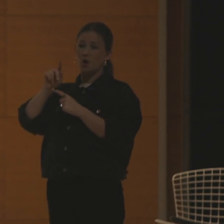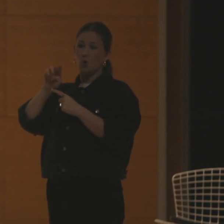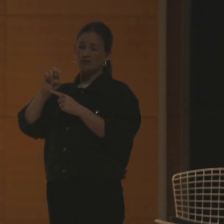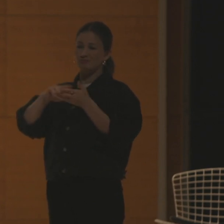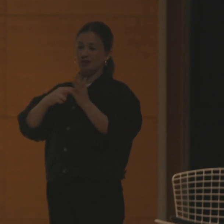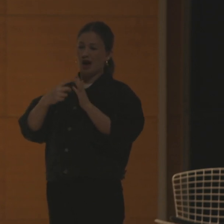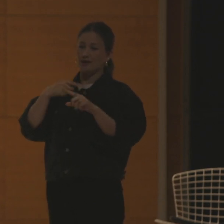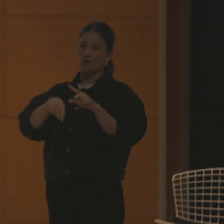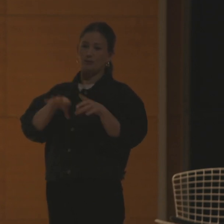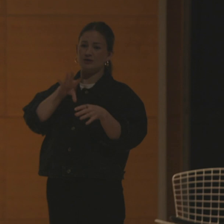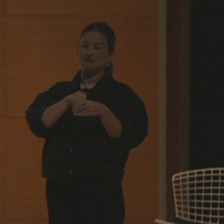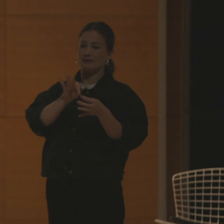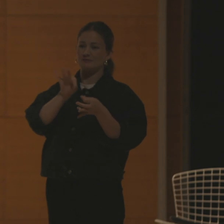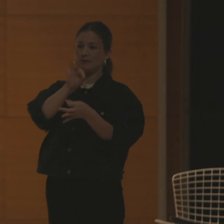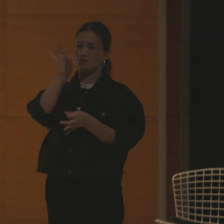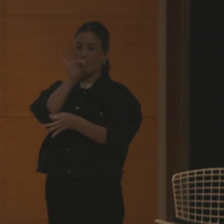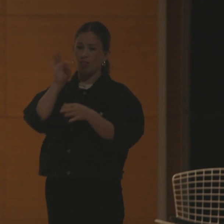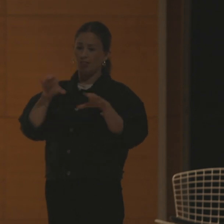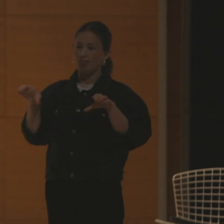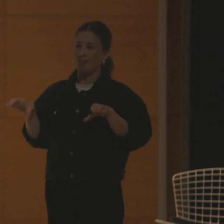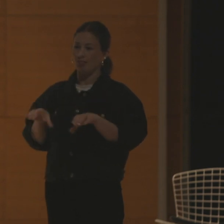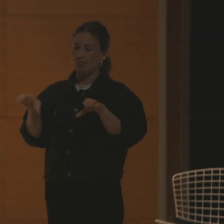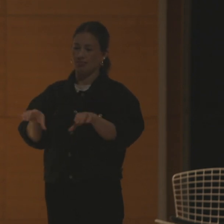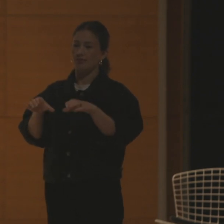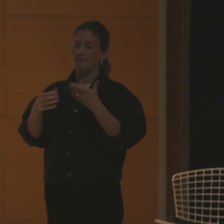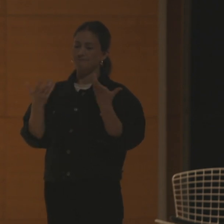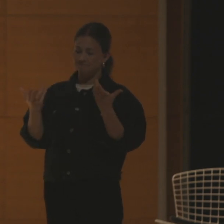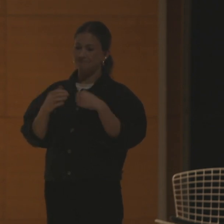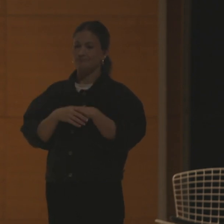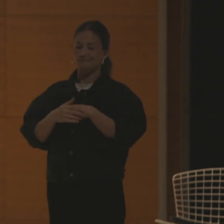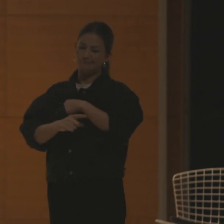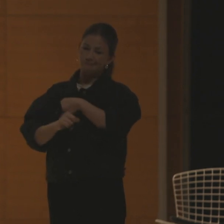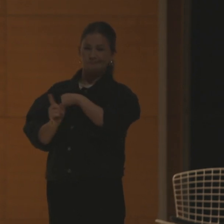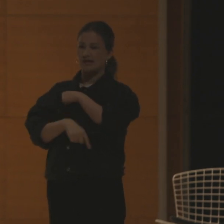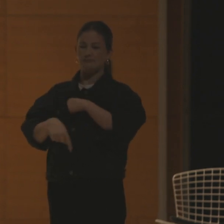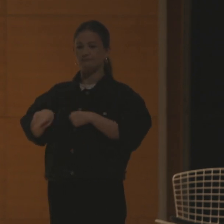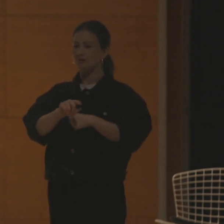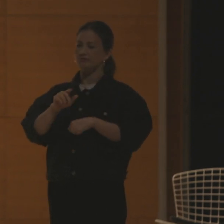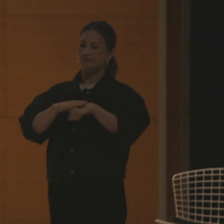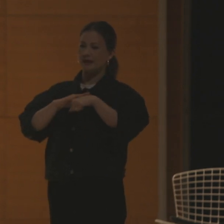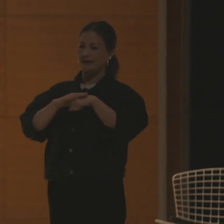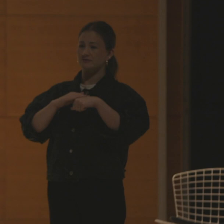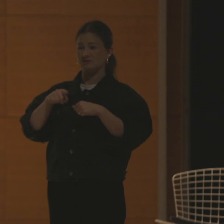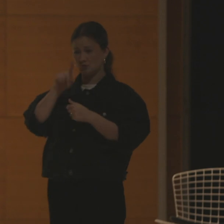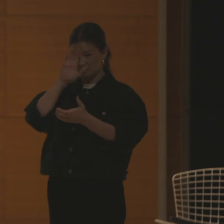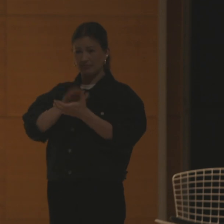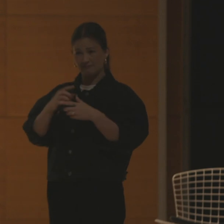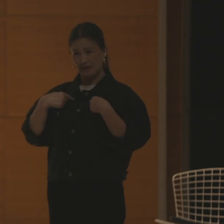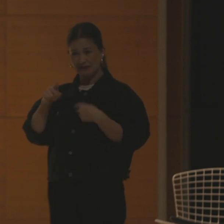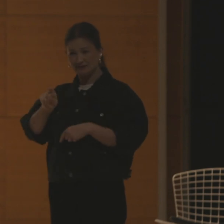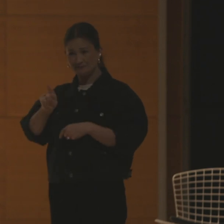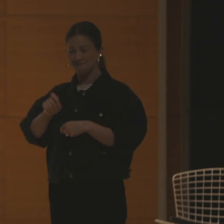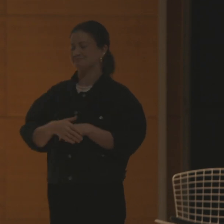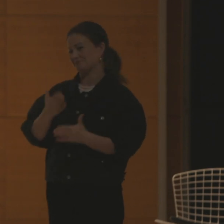practice, according to the doc on the res. Natives damning natives. Kiji Willy Wendy. Thank